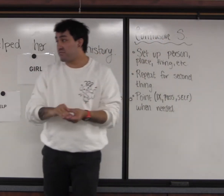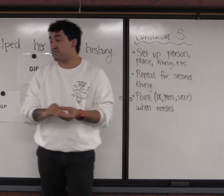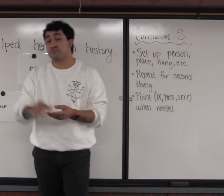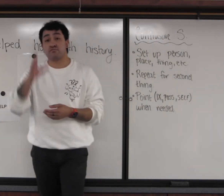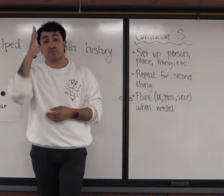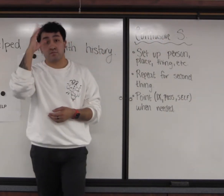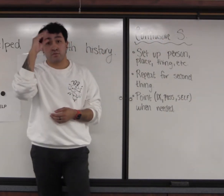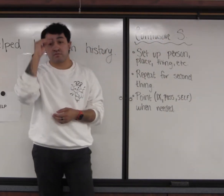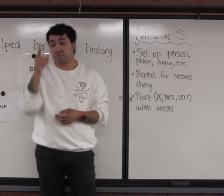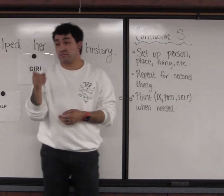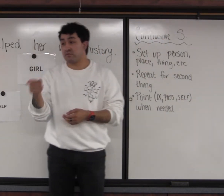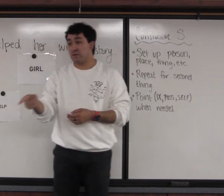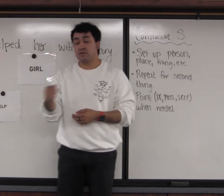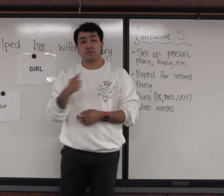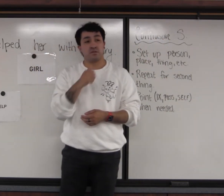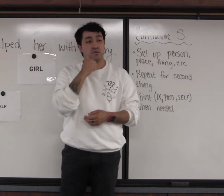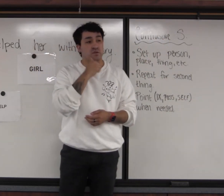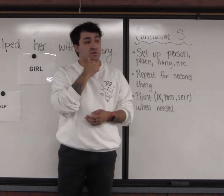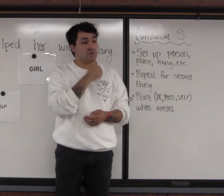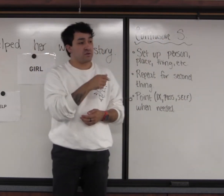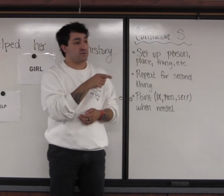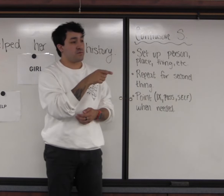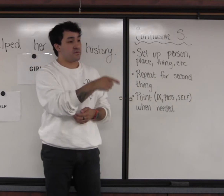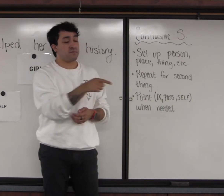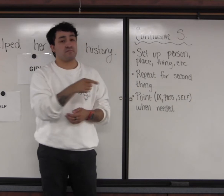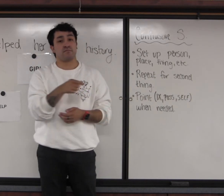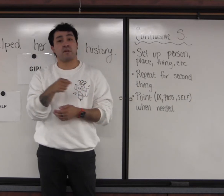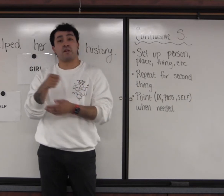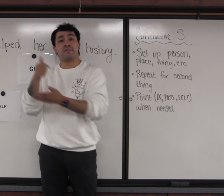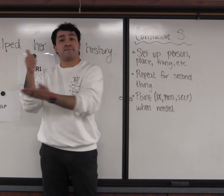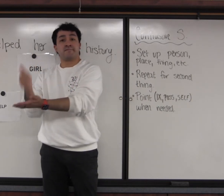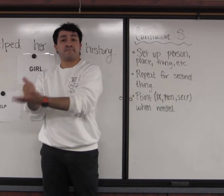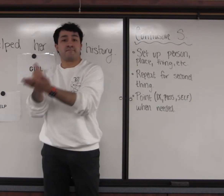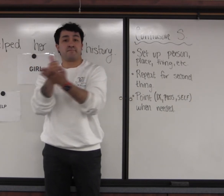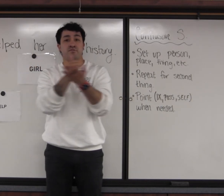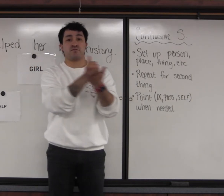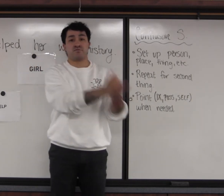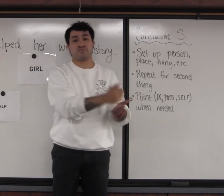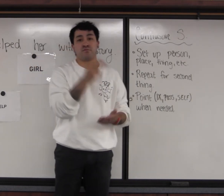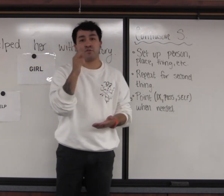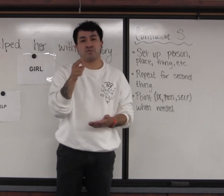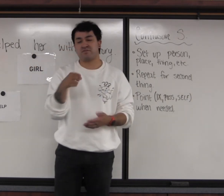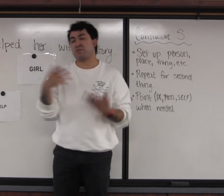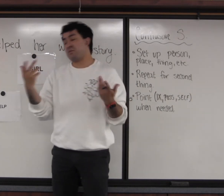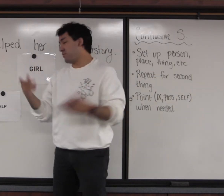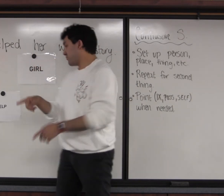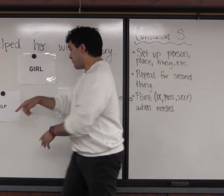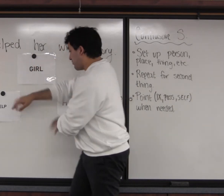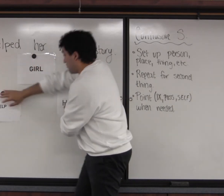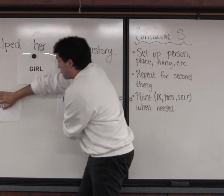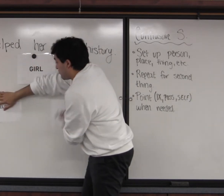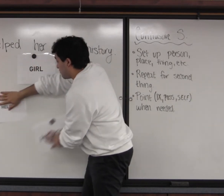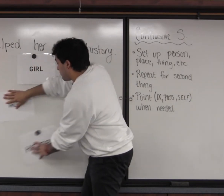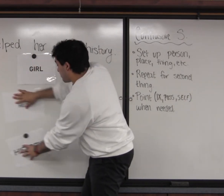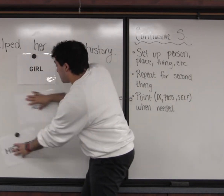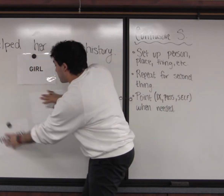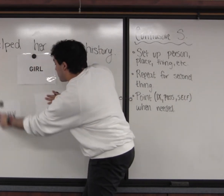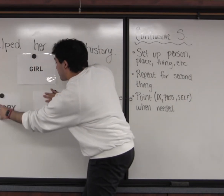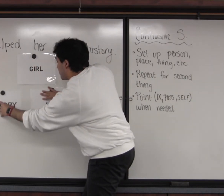So all together, we have a boy. There is a girl. He helped her with history. And